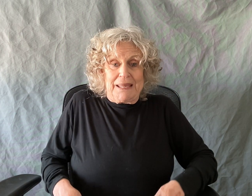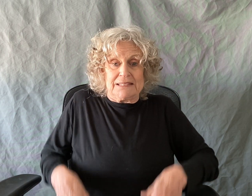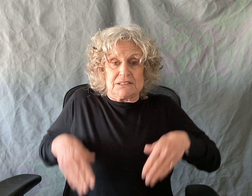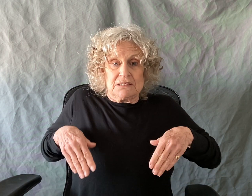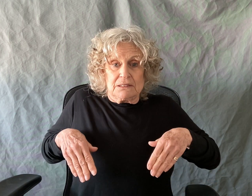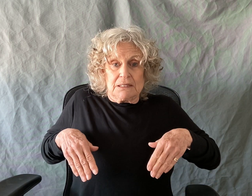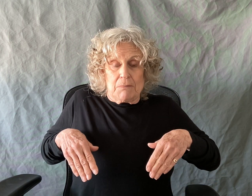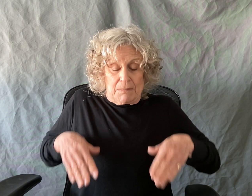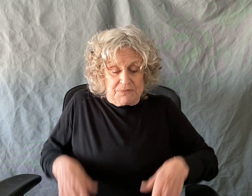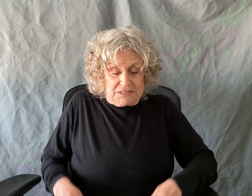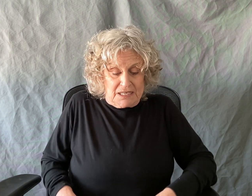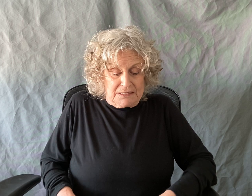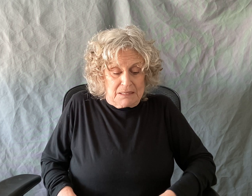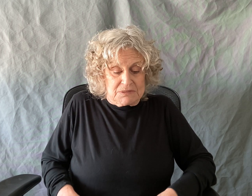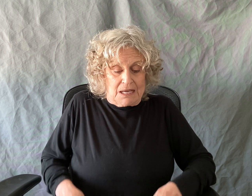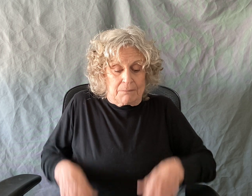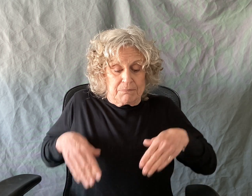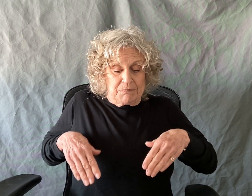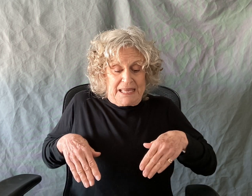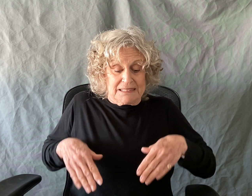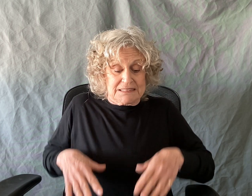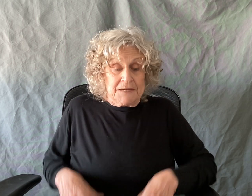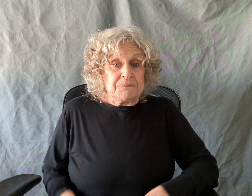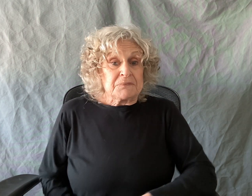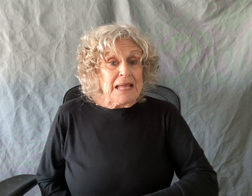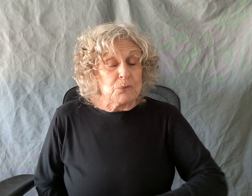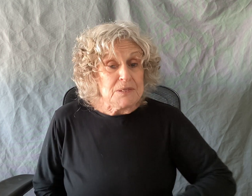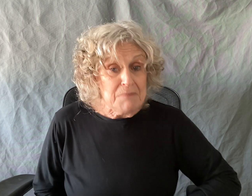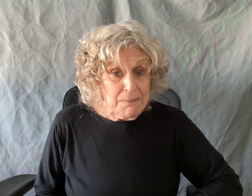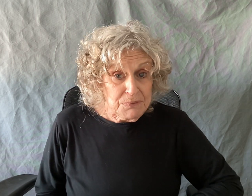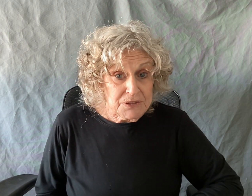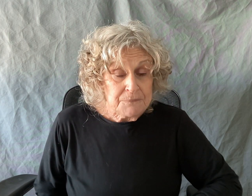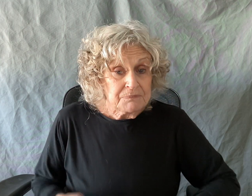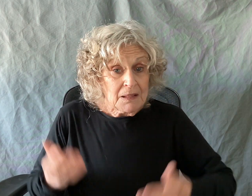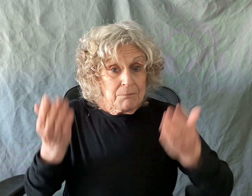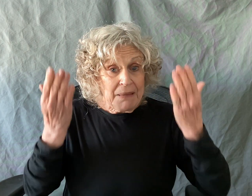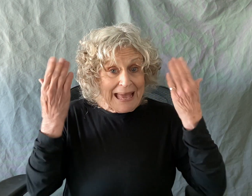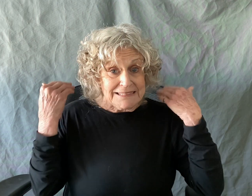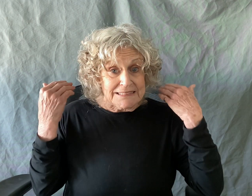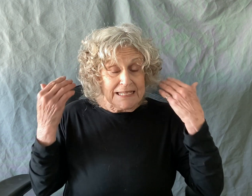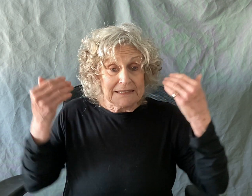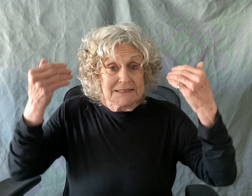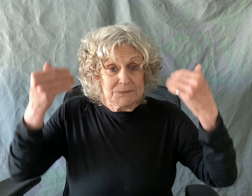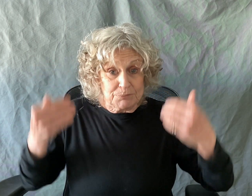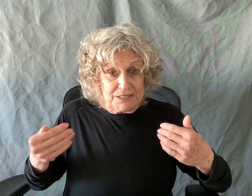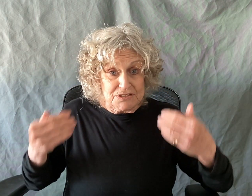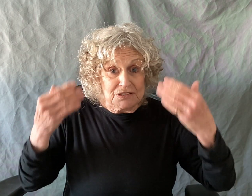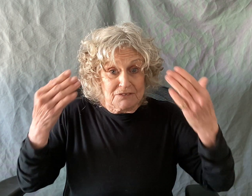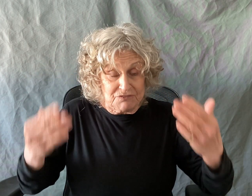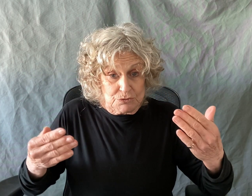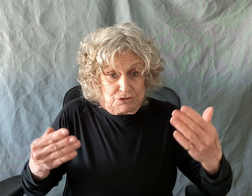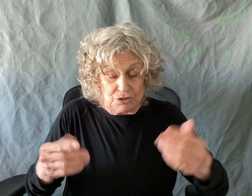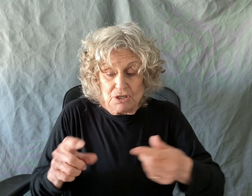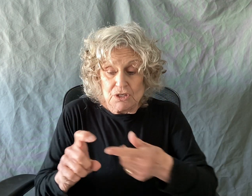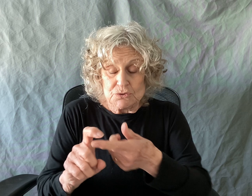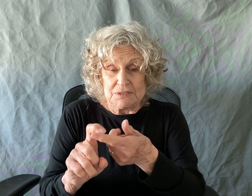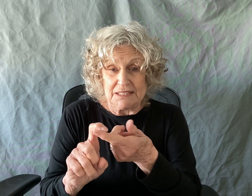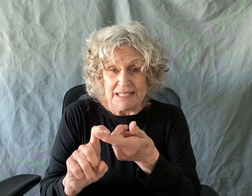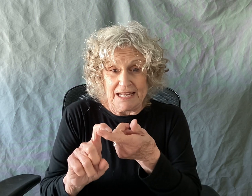pants come up, the sign comes up, pants. Now remember, past tense, present, and future. So we take that